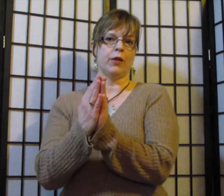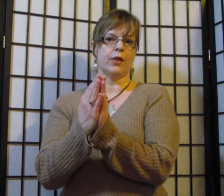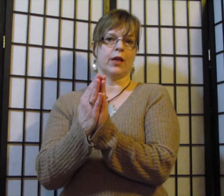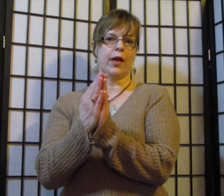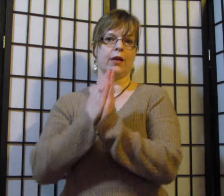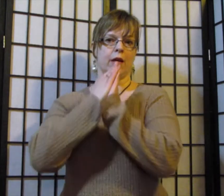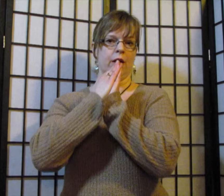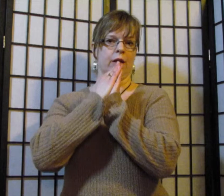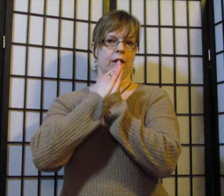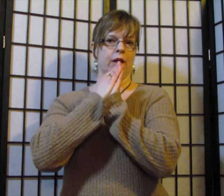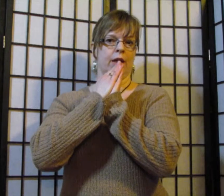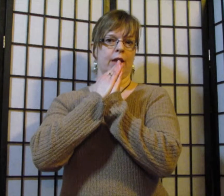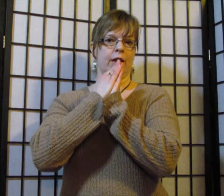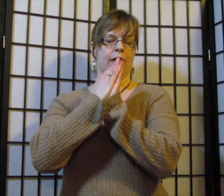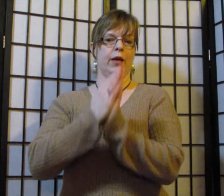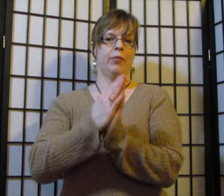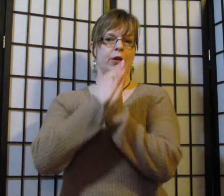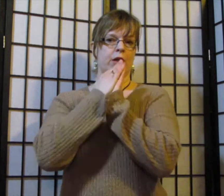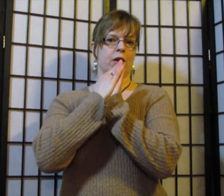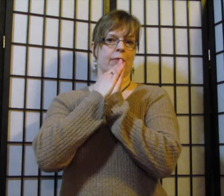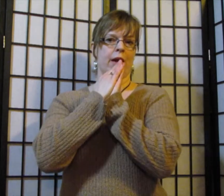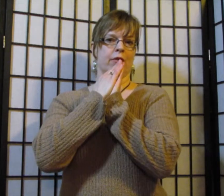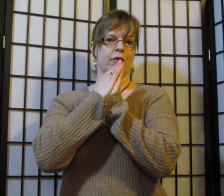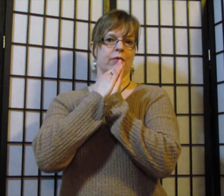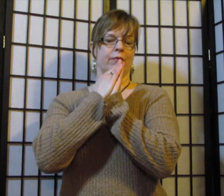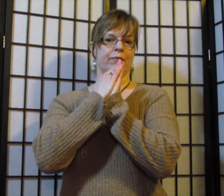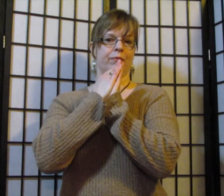it together and put it in our mouths.